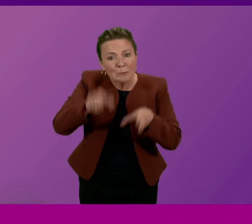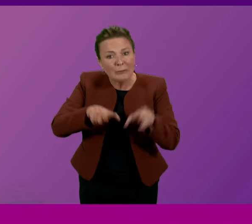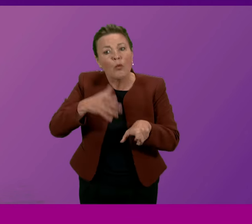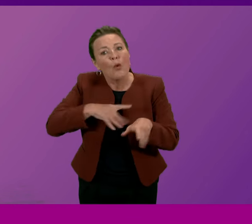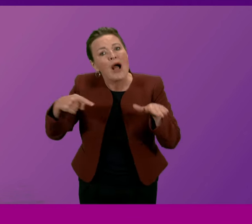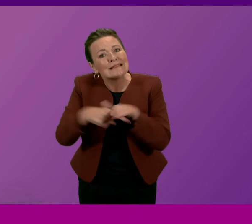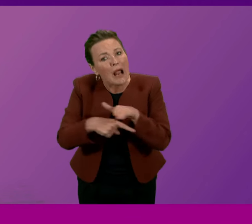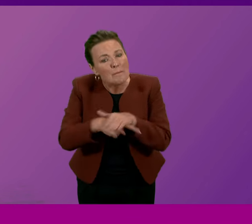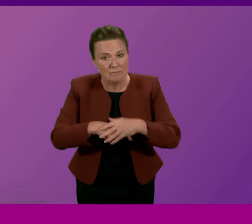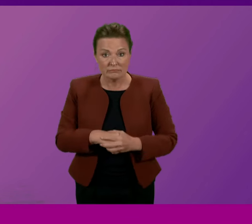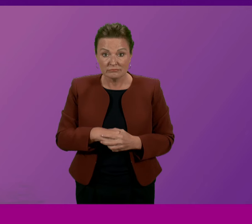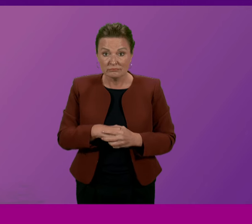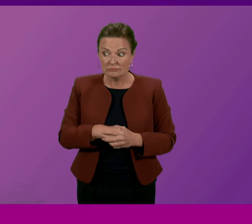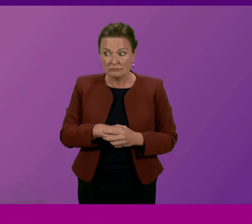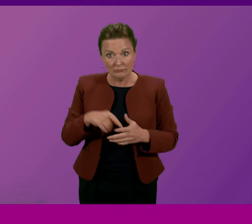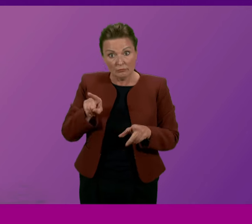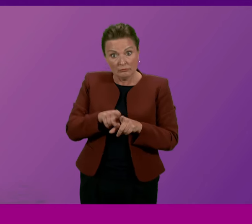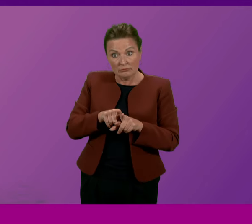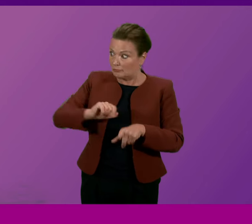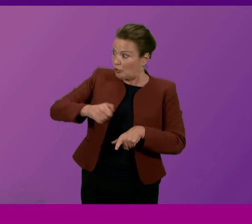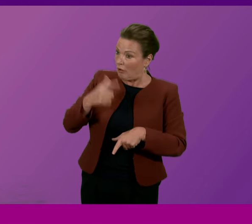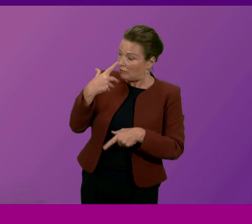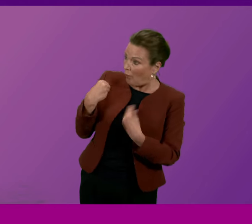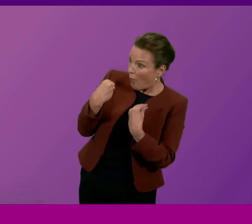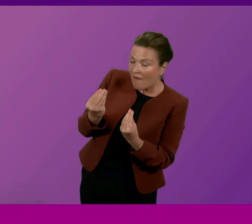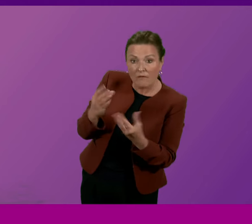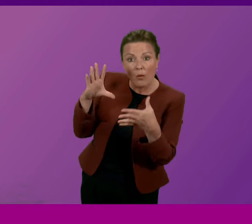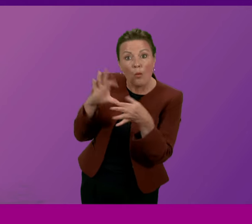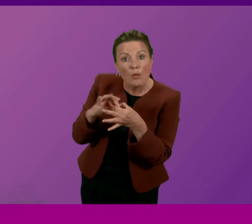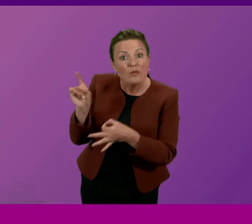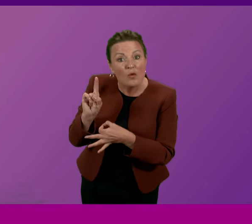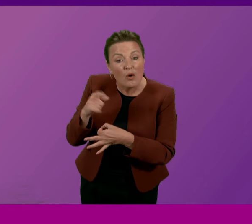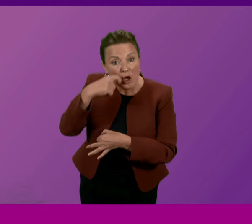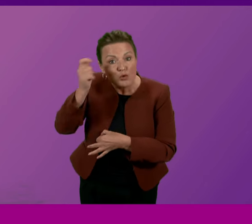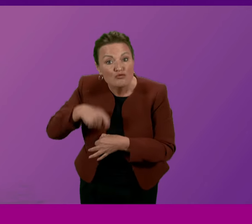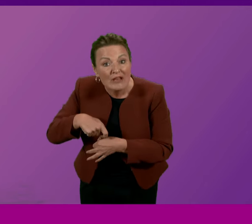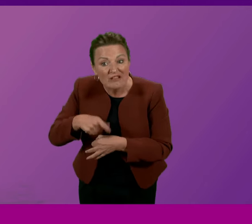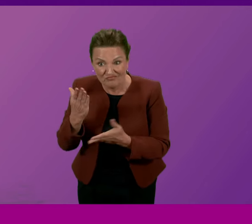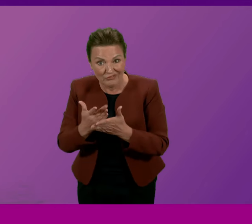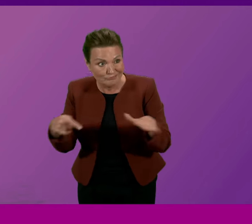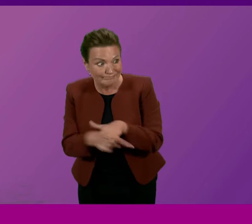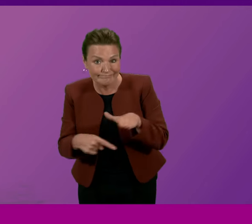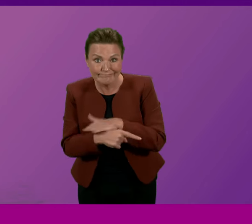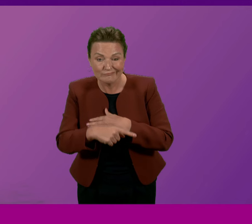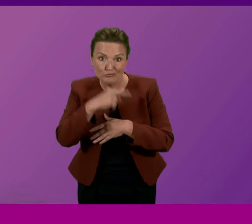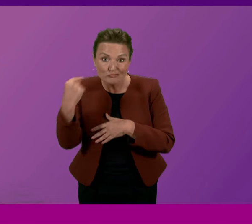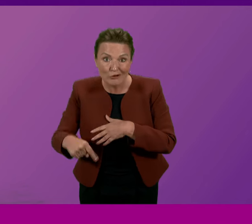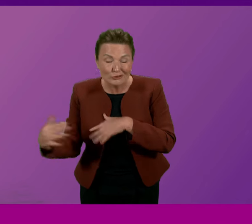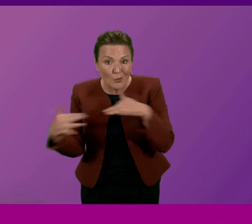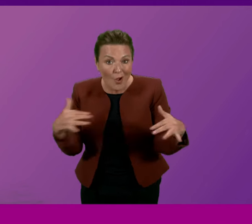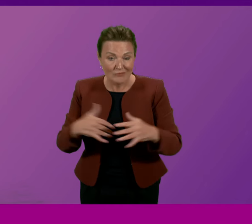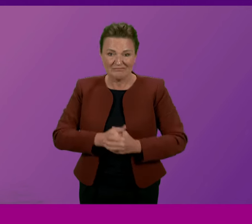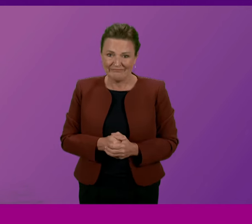we have provided homes for Ukrainians fleeing Russian aggression. On these and many other fundamental